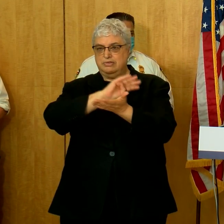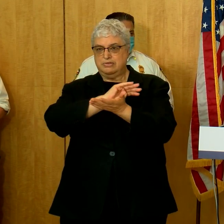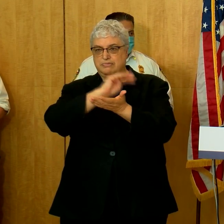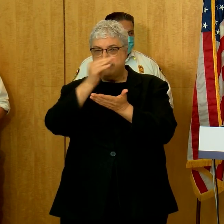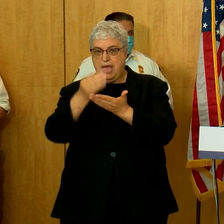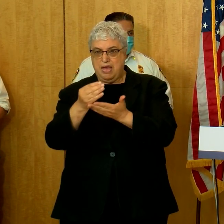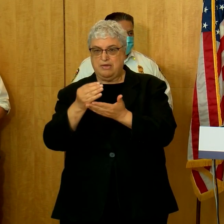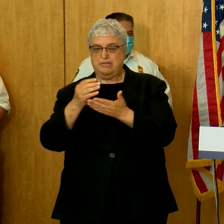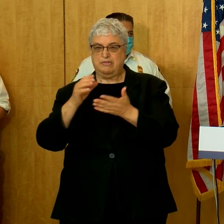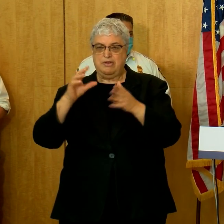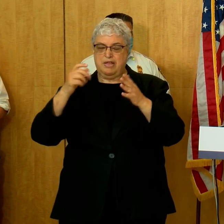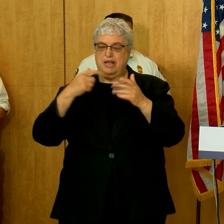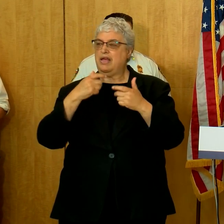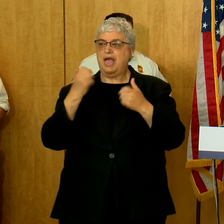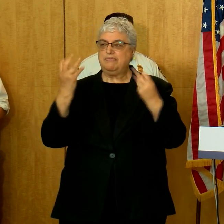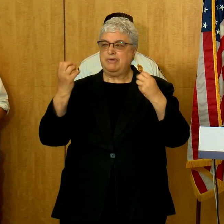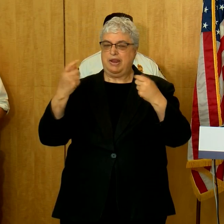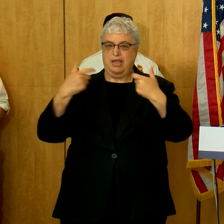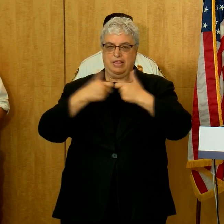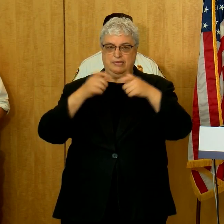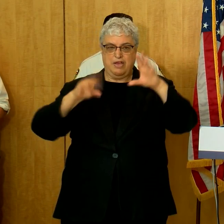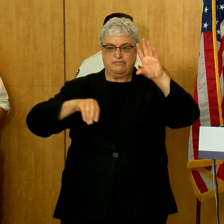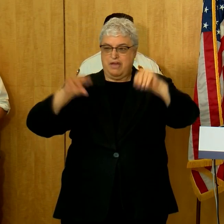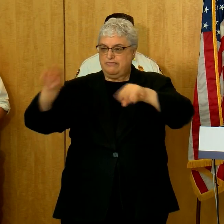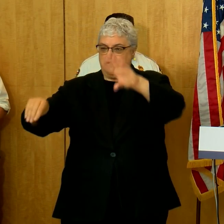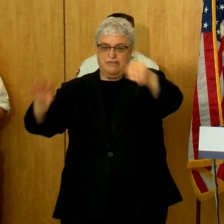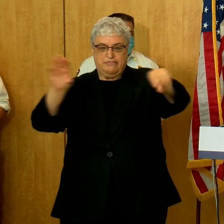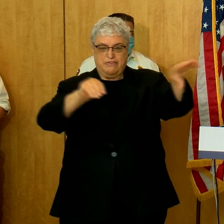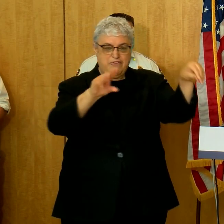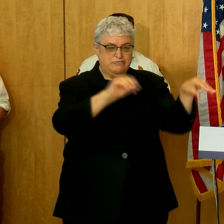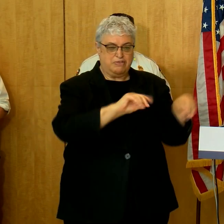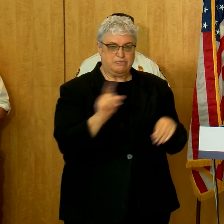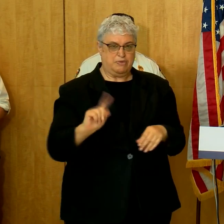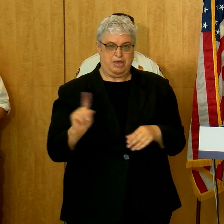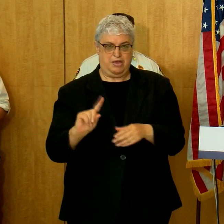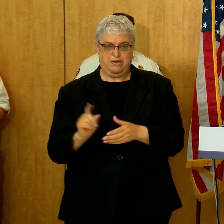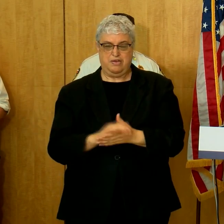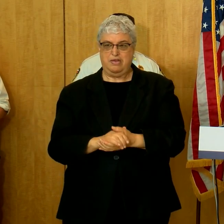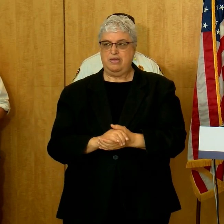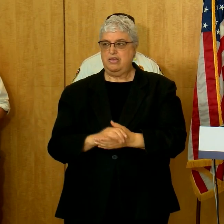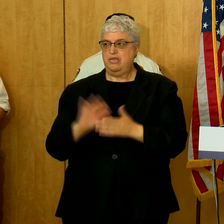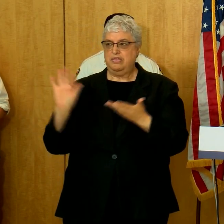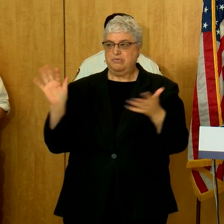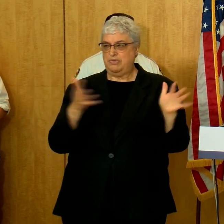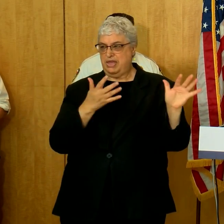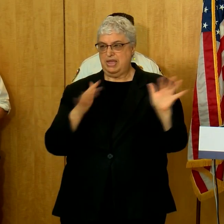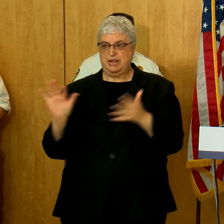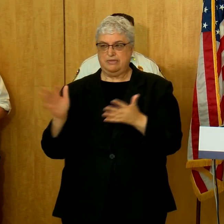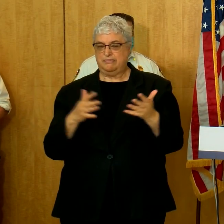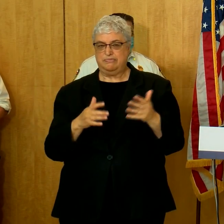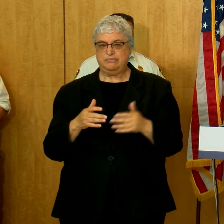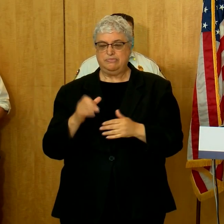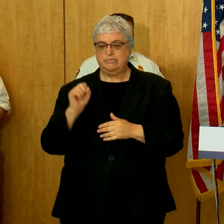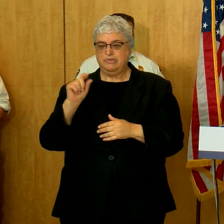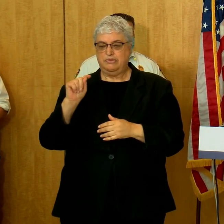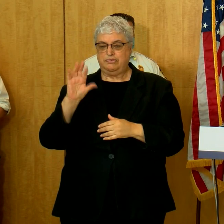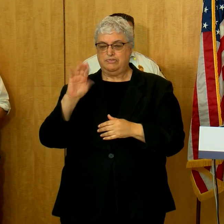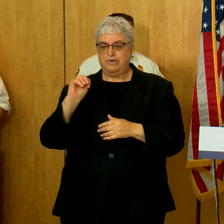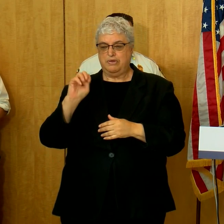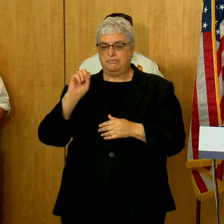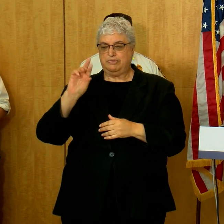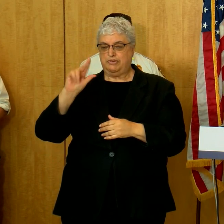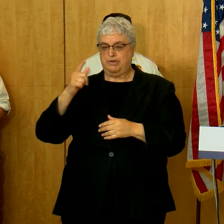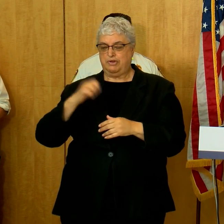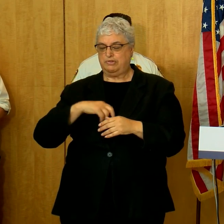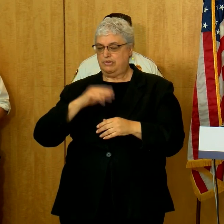area. Rainfall would be something else, but it's the wind pretty much concerned about. The storm surge is always important if